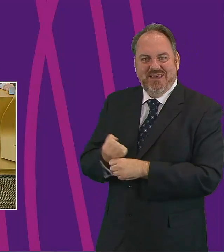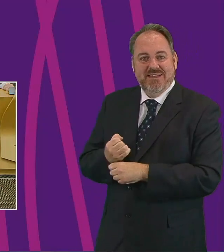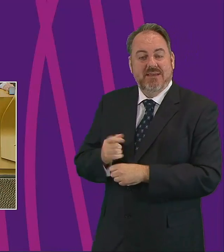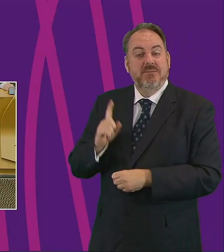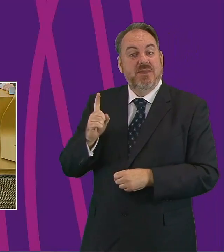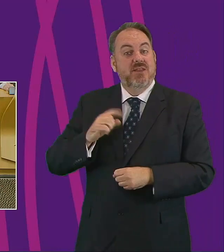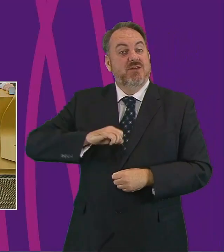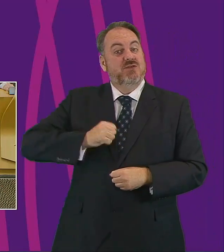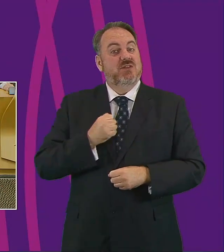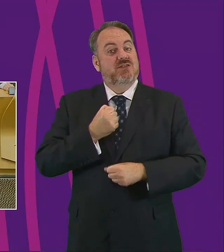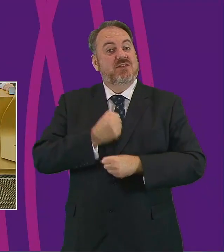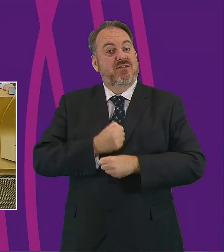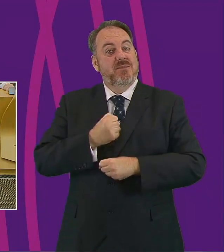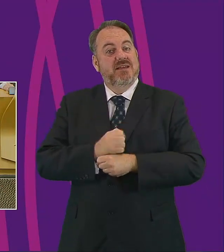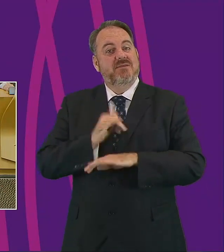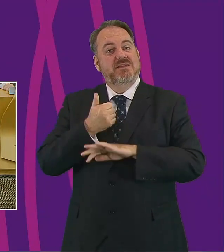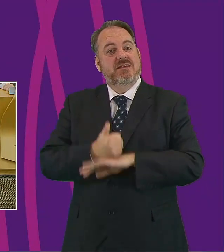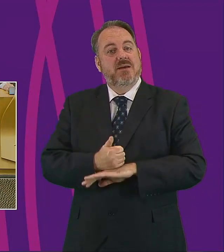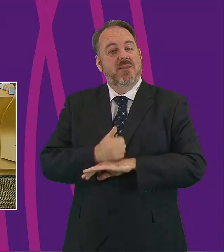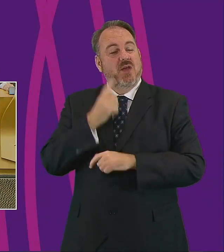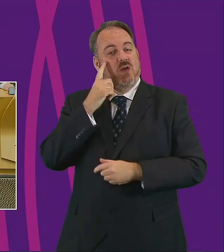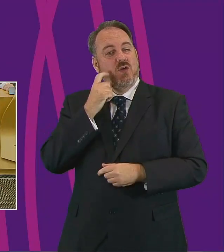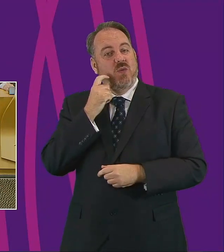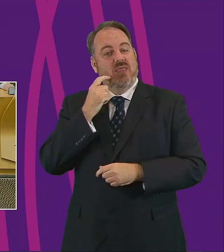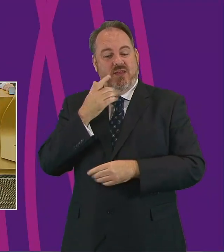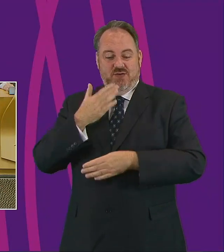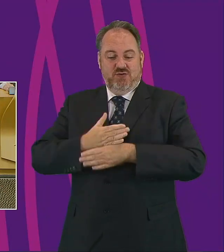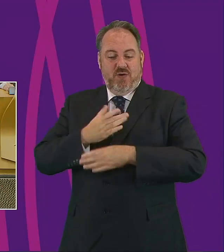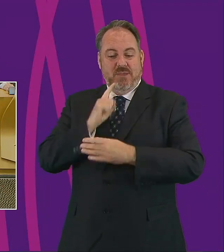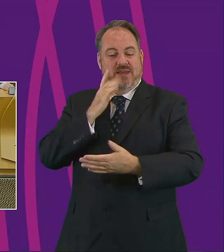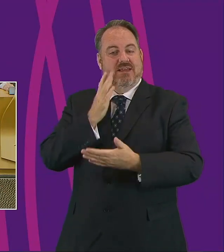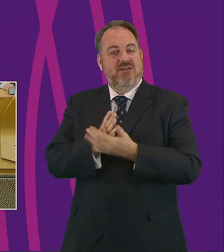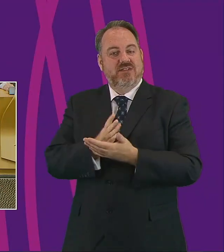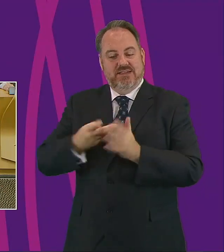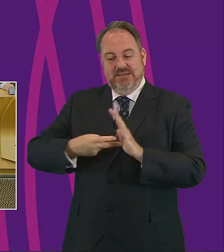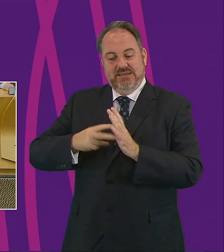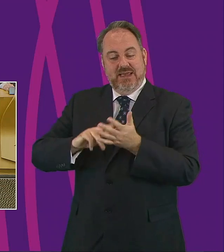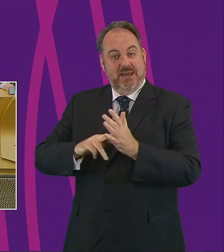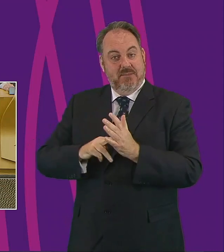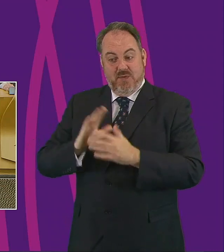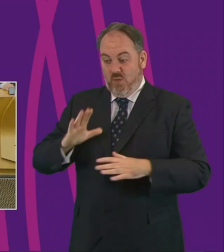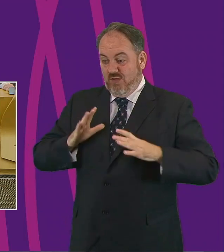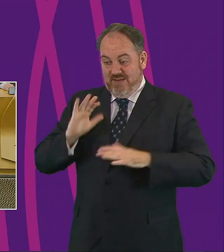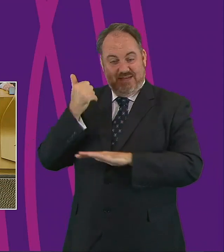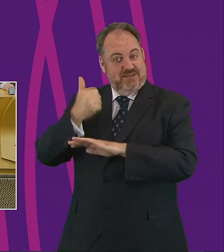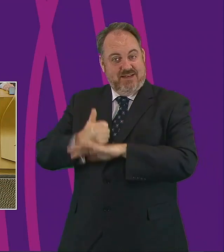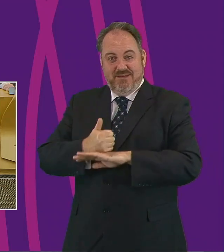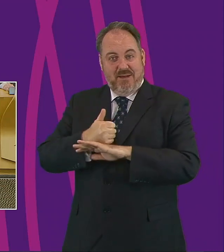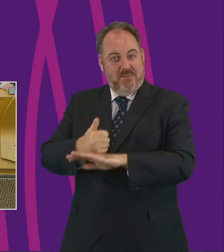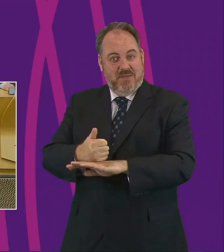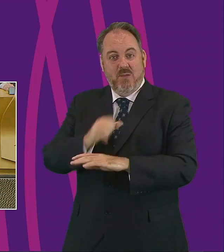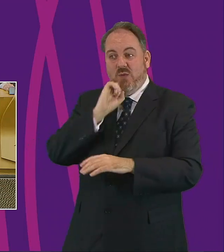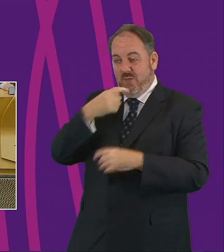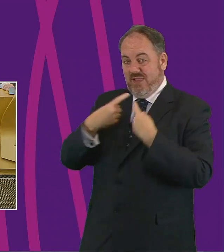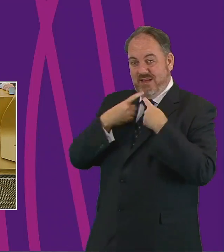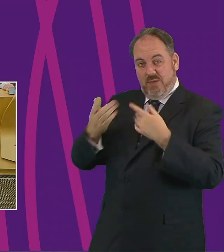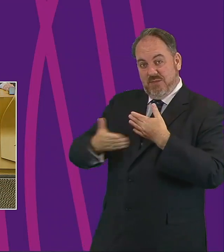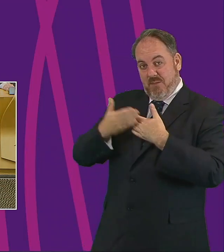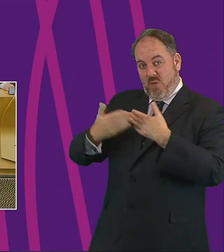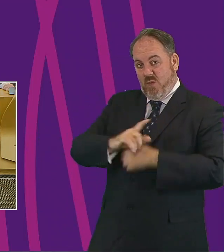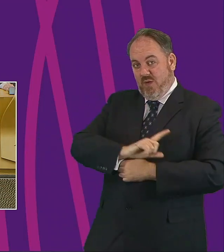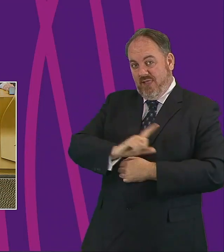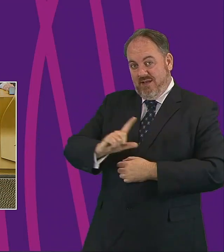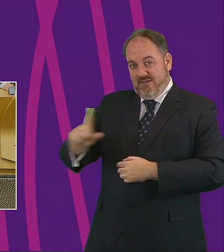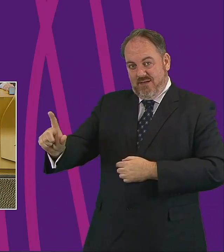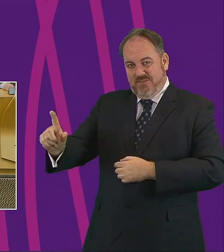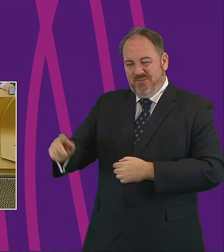plans for a youth jobs guarantee scheme, and we'll set out more detail of that in the coming days and weeks. But, you know, I have to